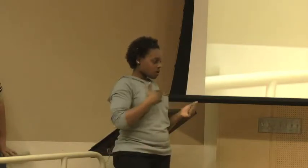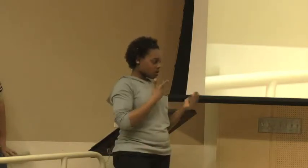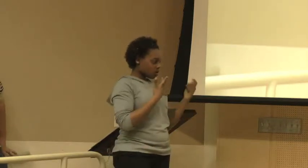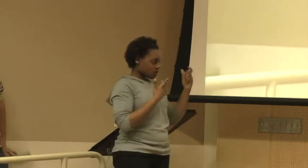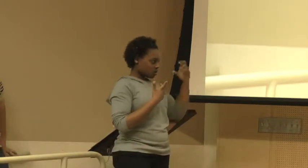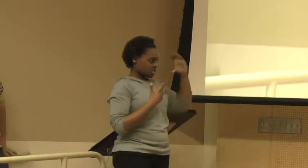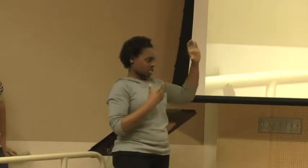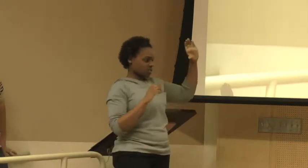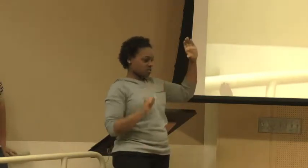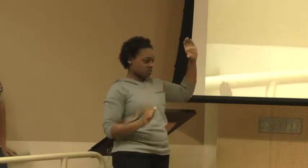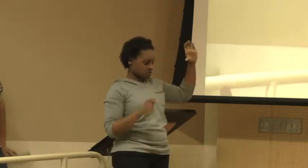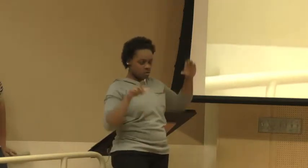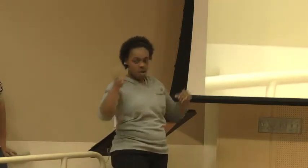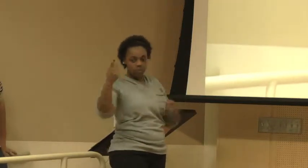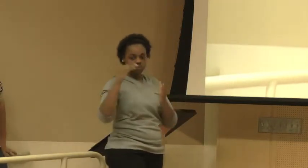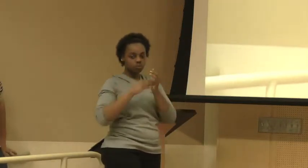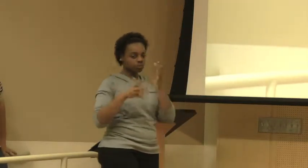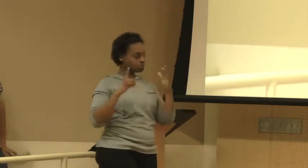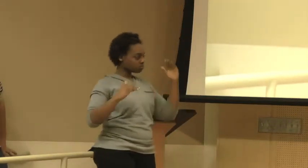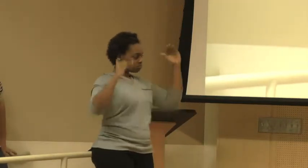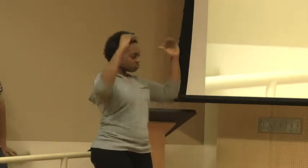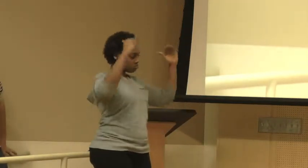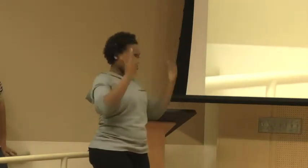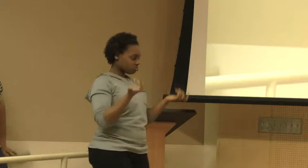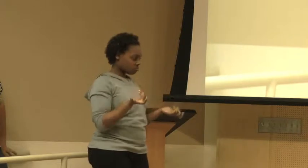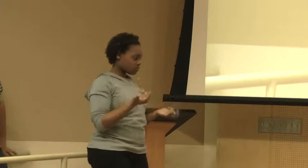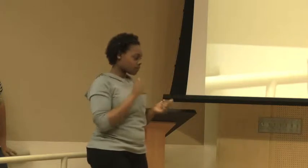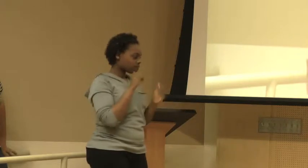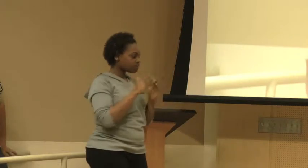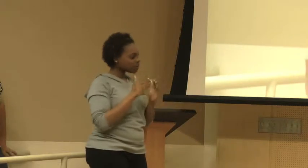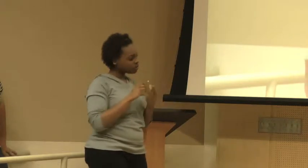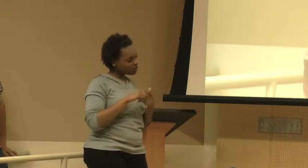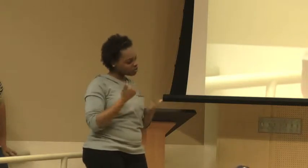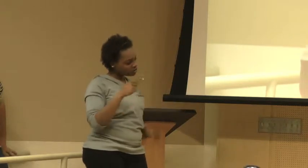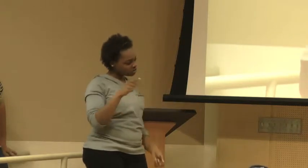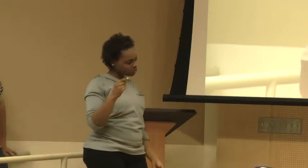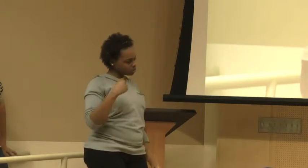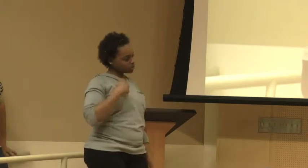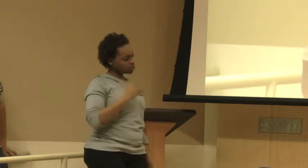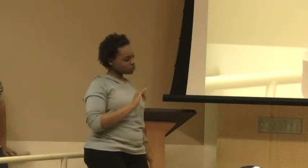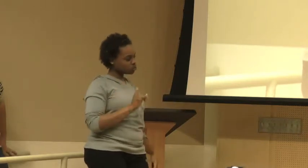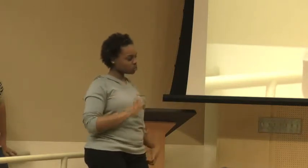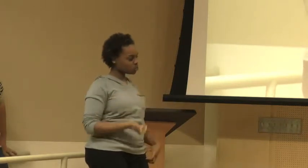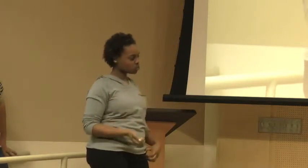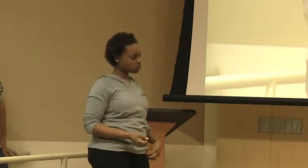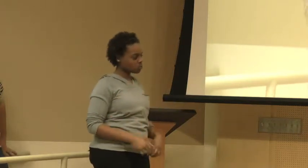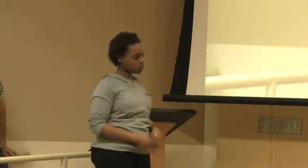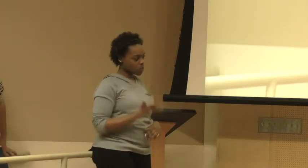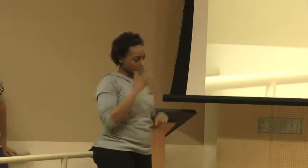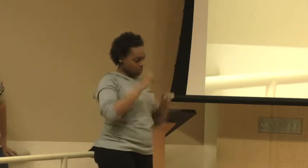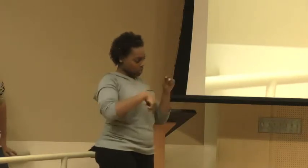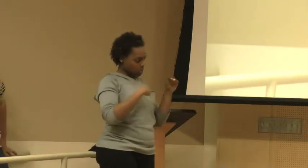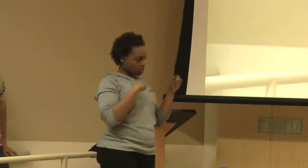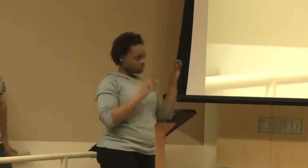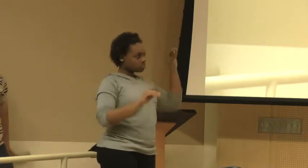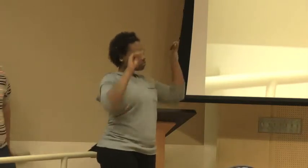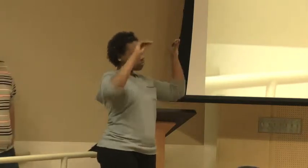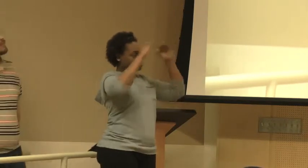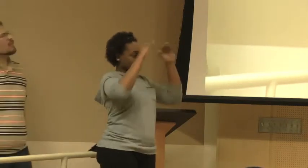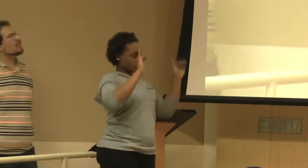it. You know, it would help with my C and B. I should be raised up. It's not fair. Somebody else, I feel the same way as that.